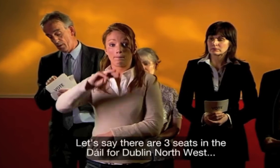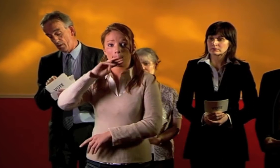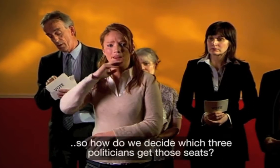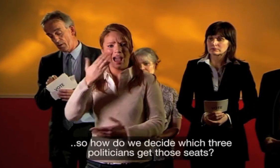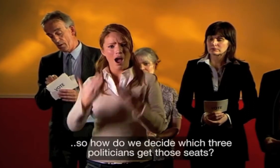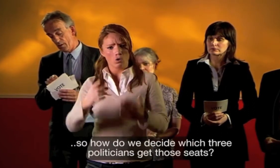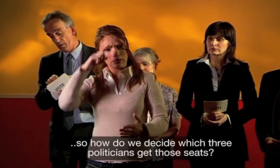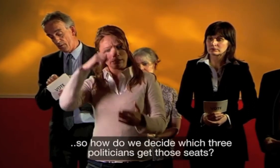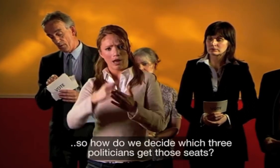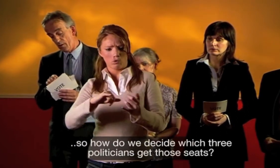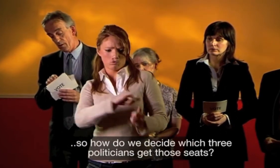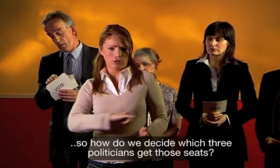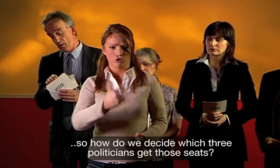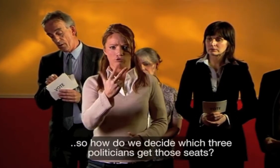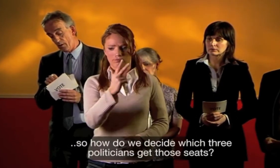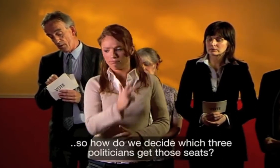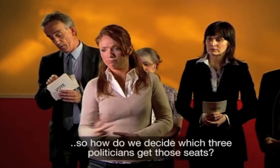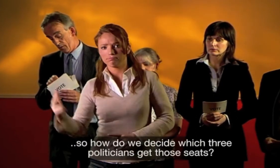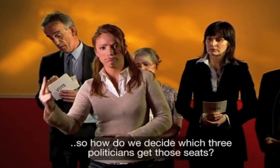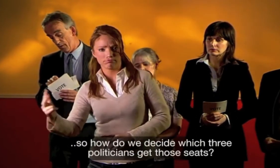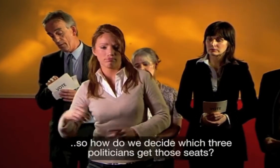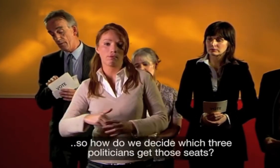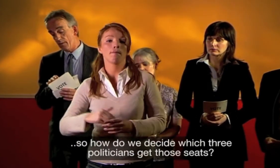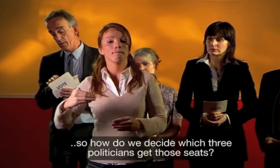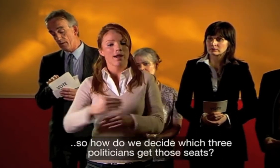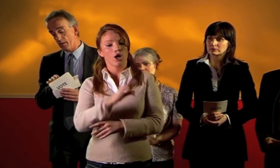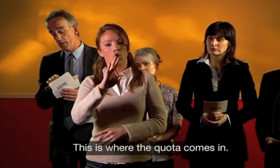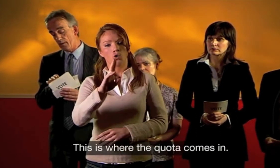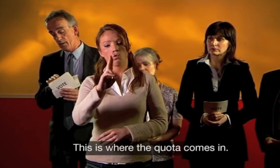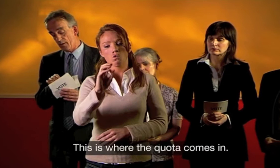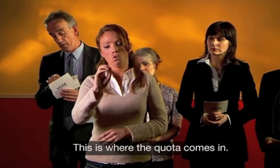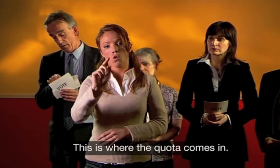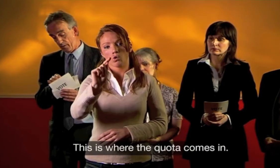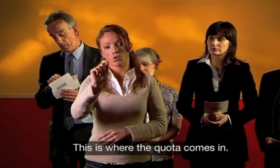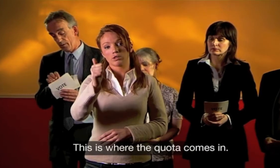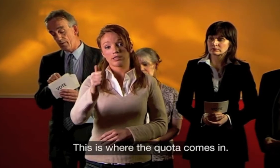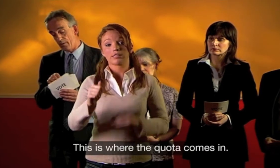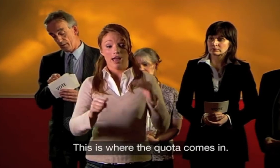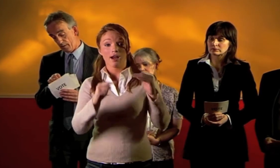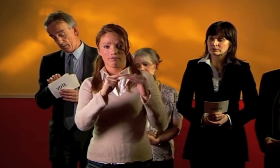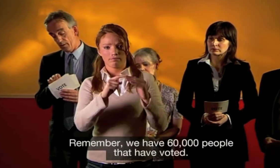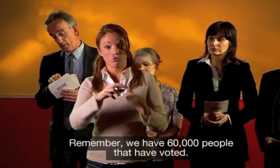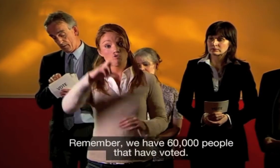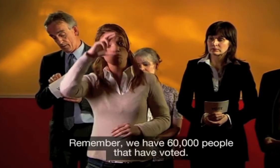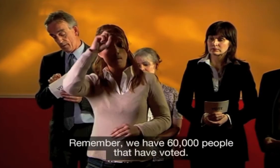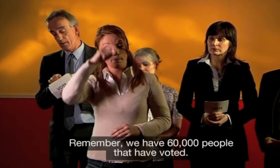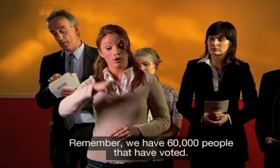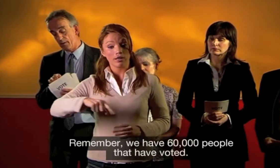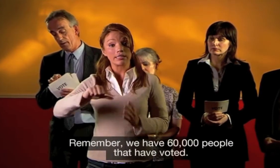So how do we decide which 3 politicians gets those seats? This is where the quota comes in. Remember, we have 60,000 people that